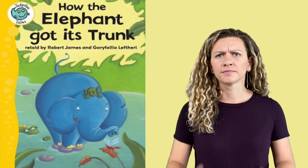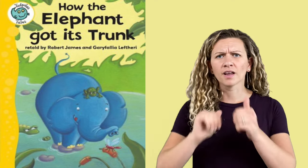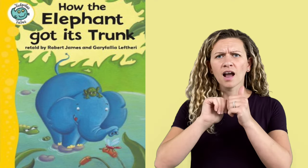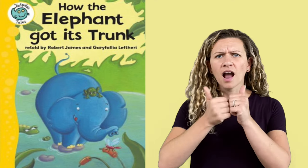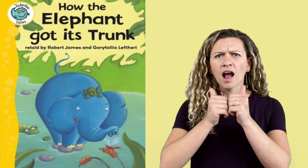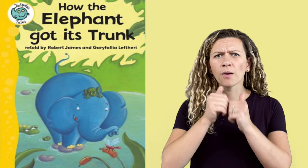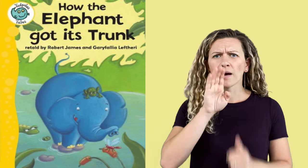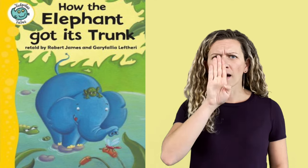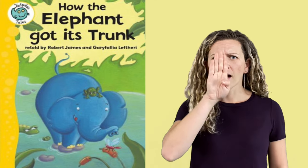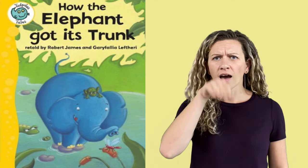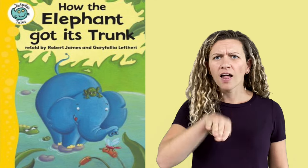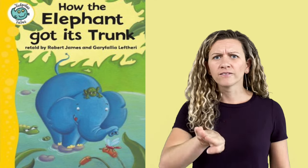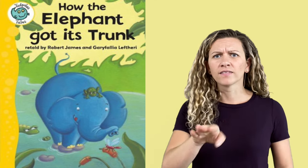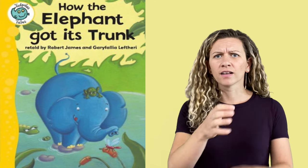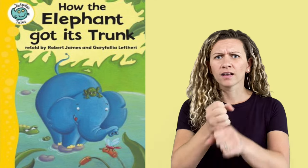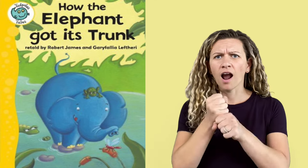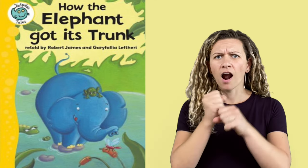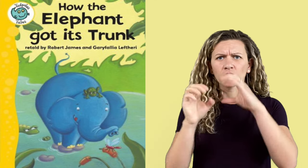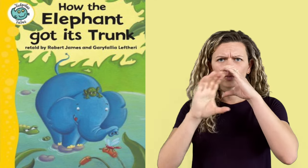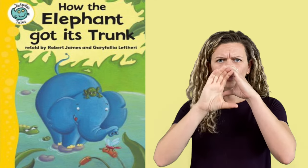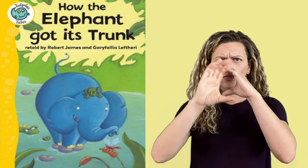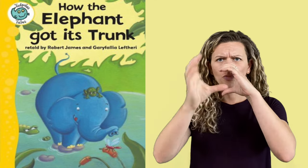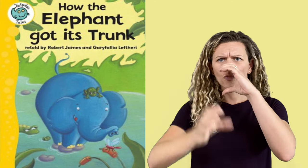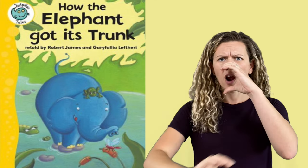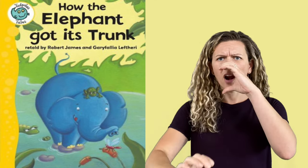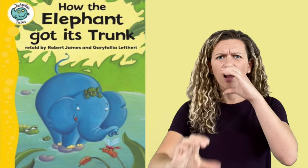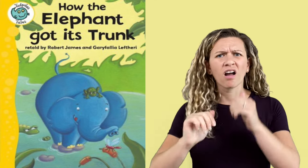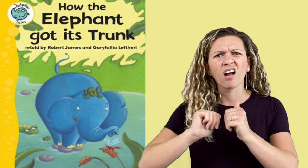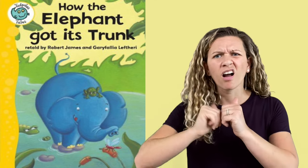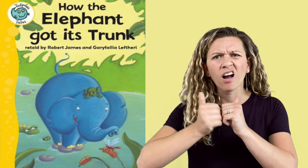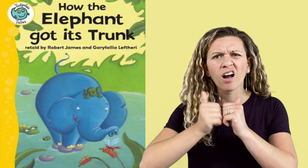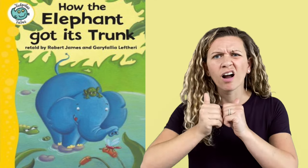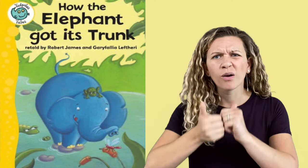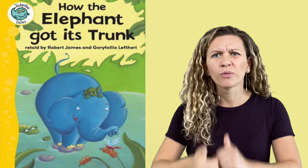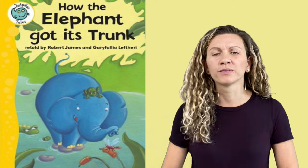How the Elephant Got Its Trunk